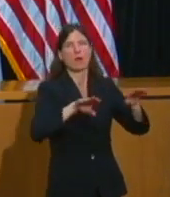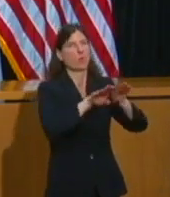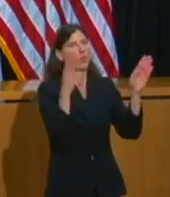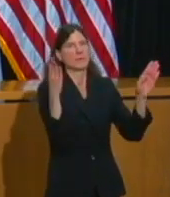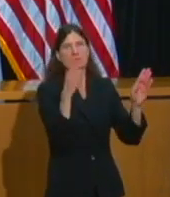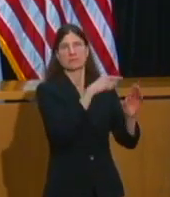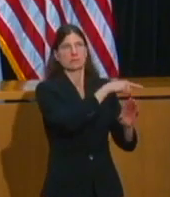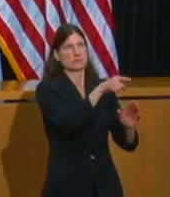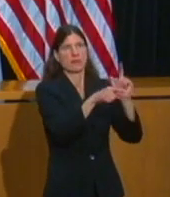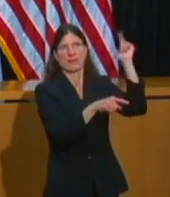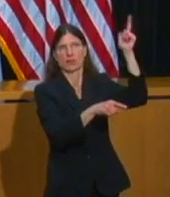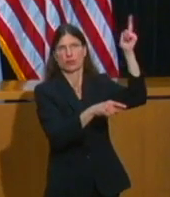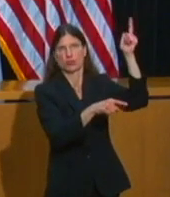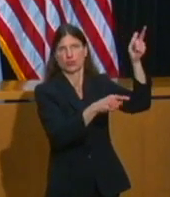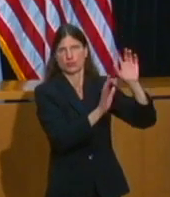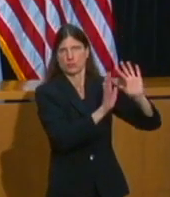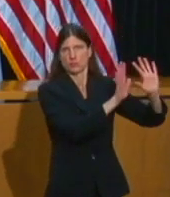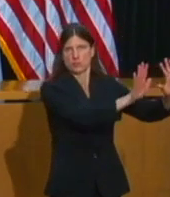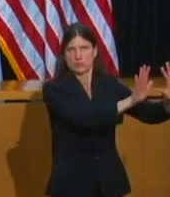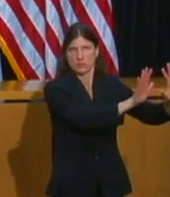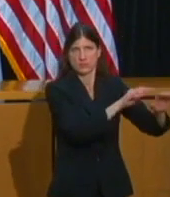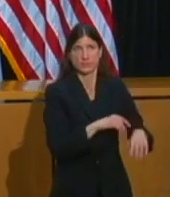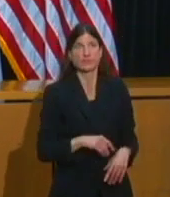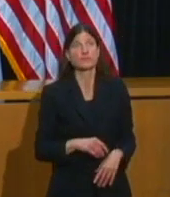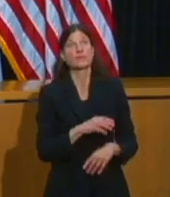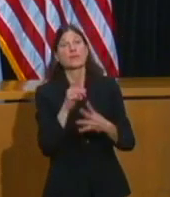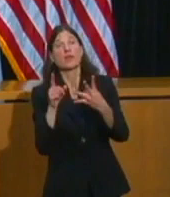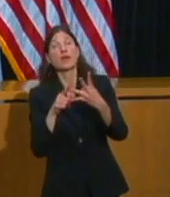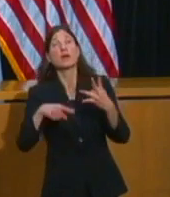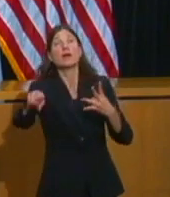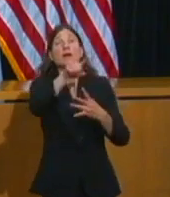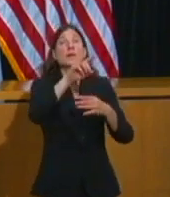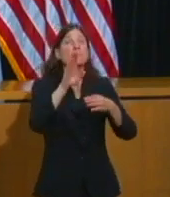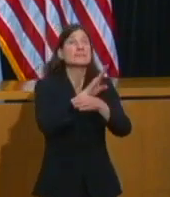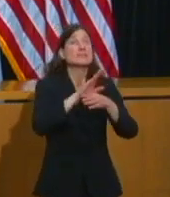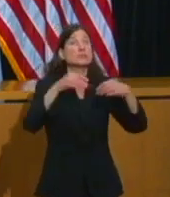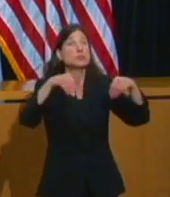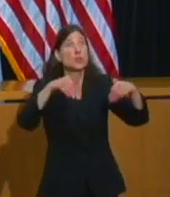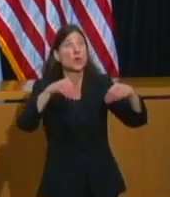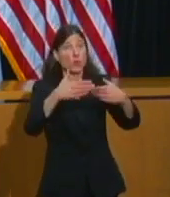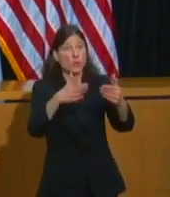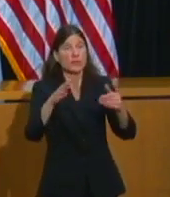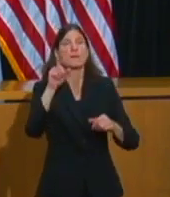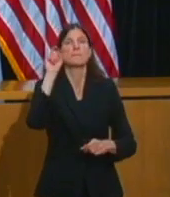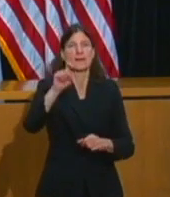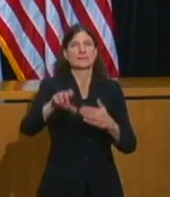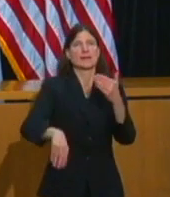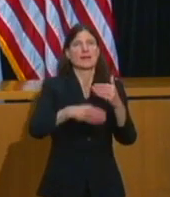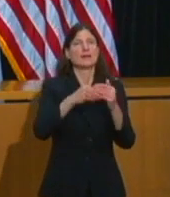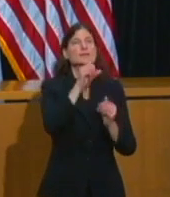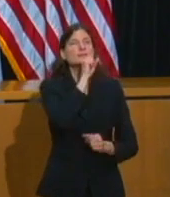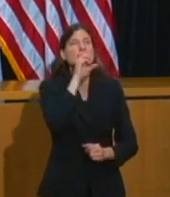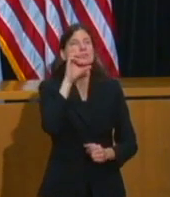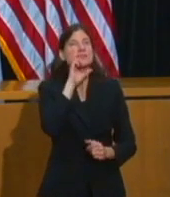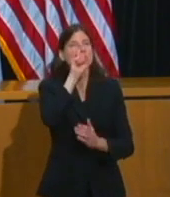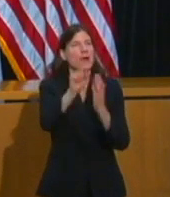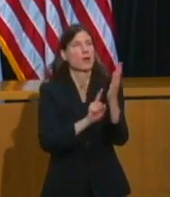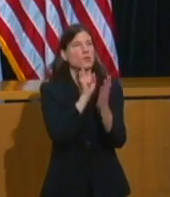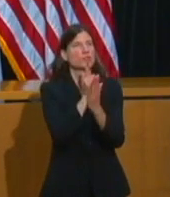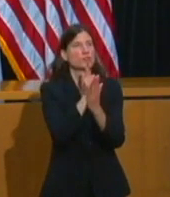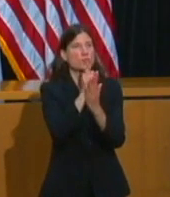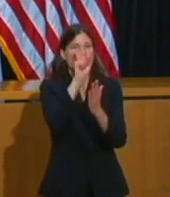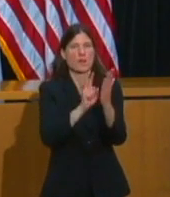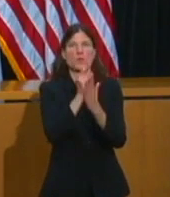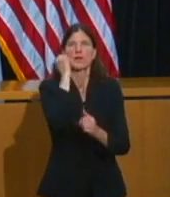so grocery stores and retail stores with pharmacy services must provide at least 1 hour of dedicated time for